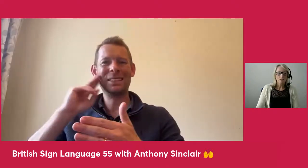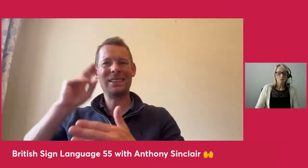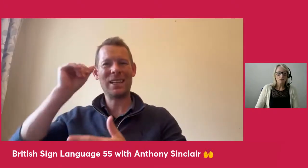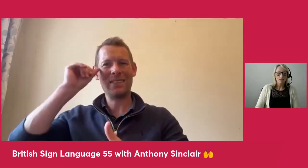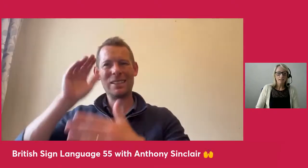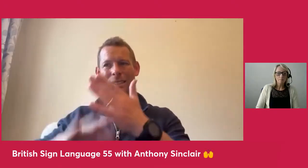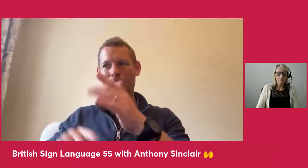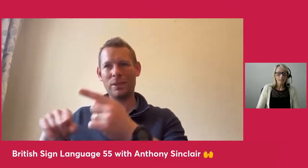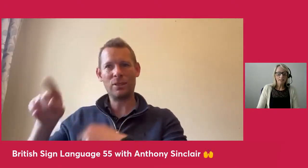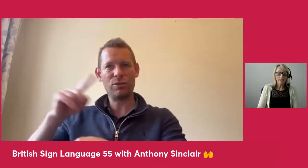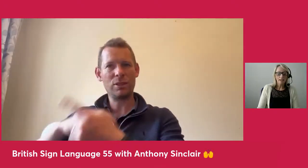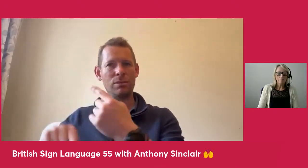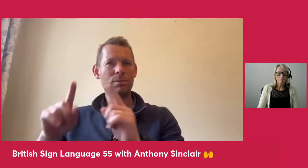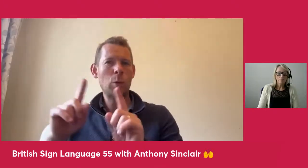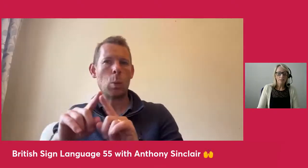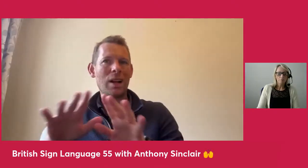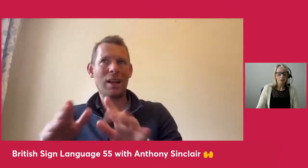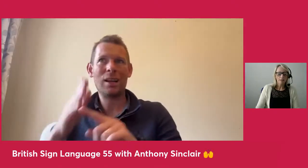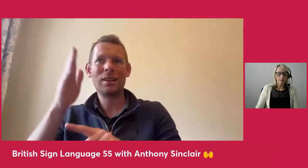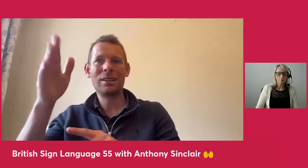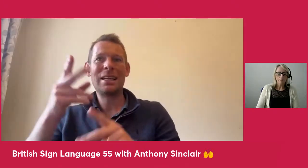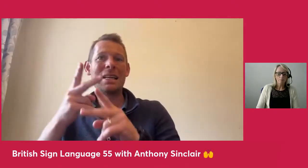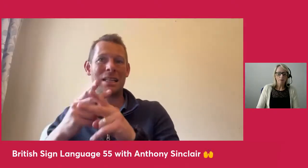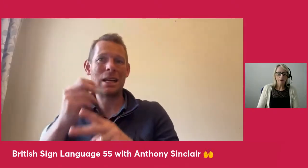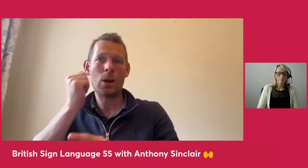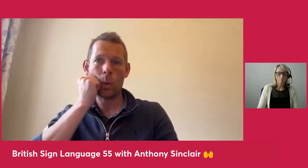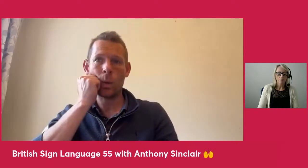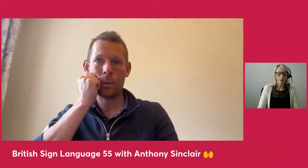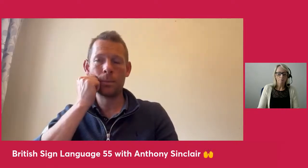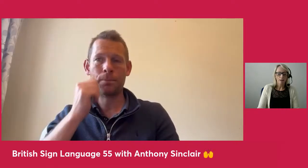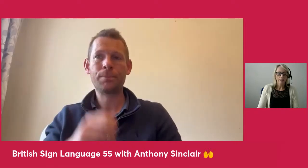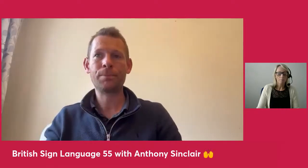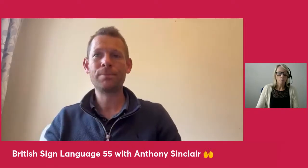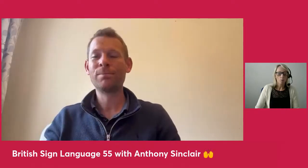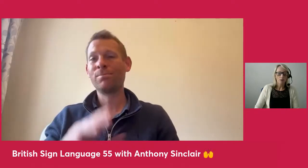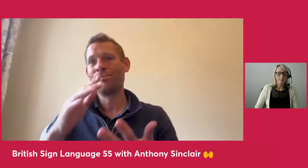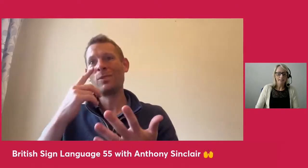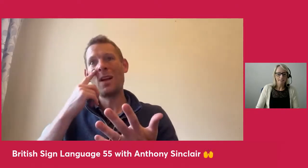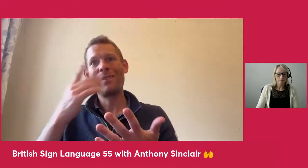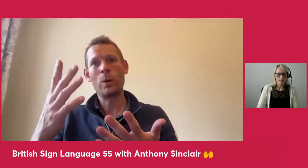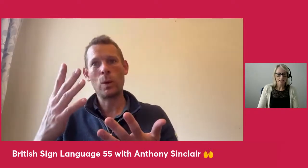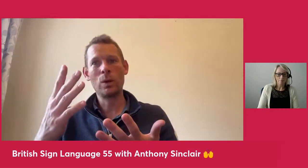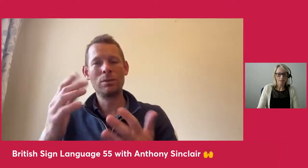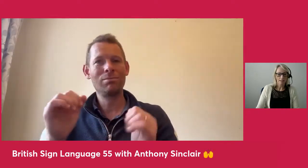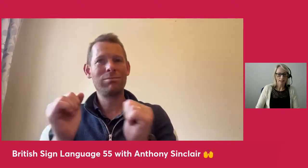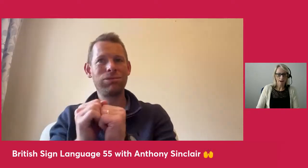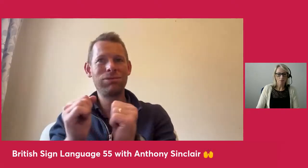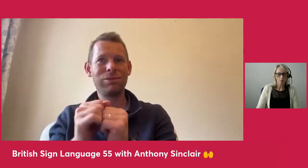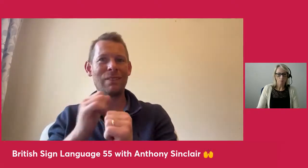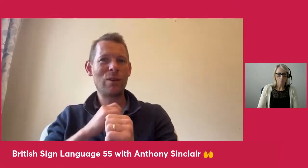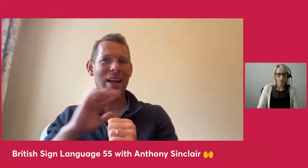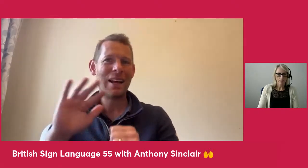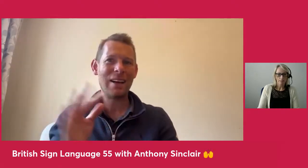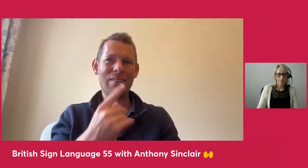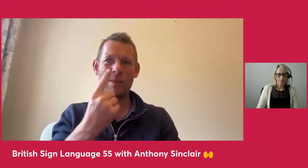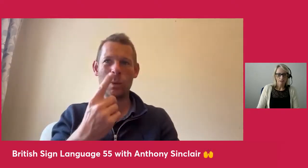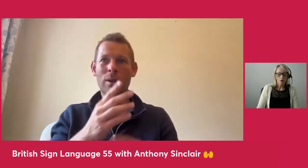Okay, so let me give you a little bit of a feeling about what it's like to be deaf and in a care